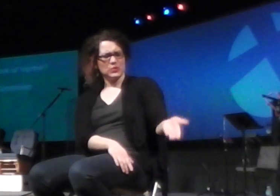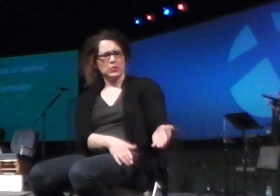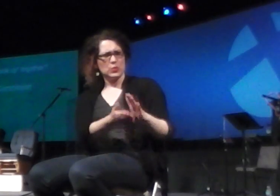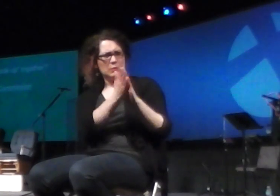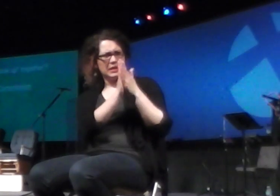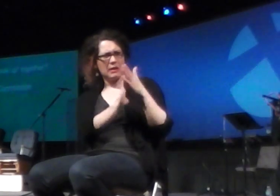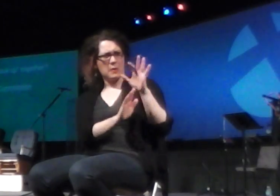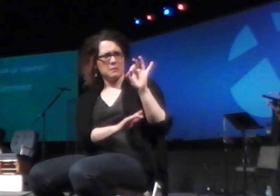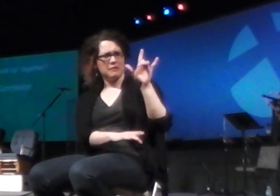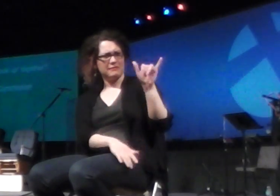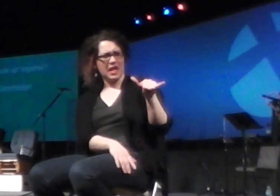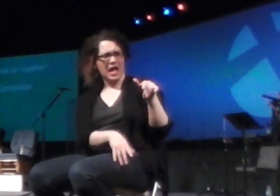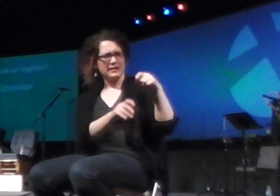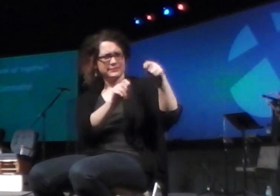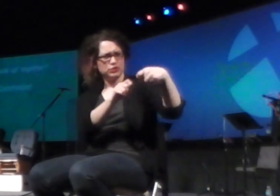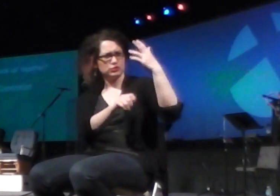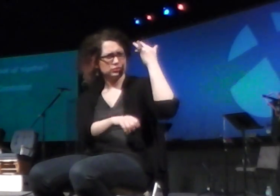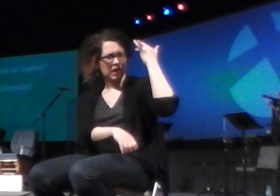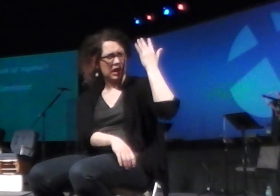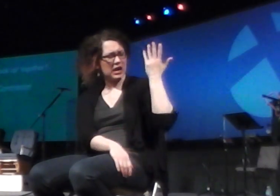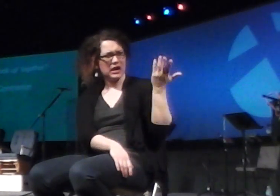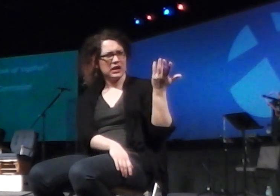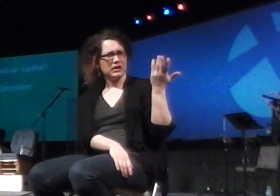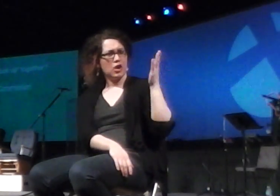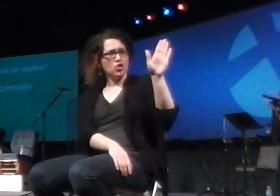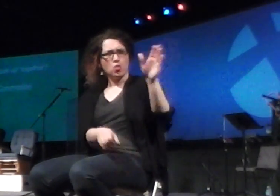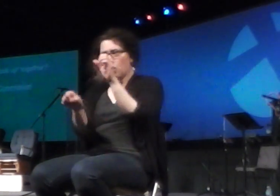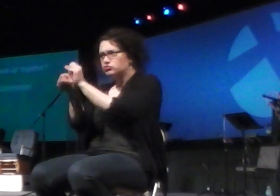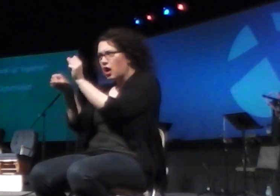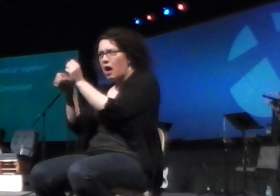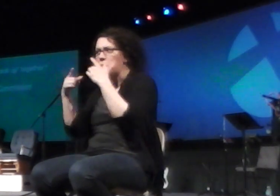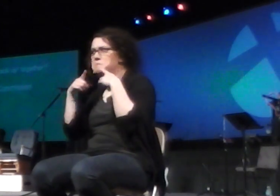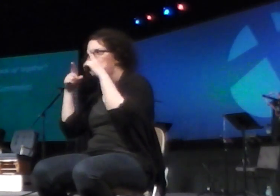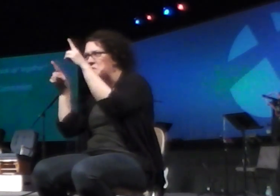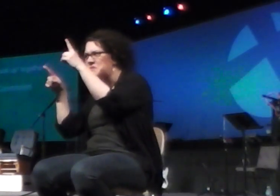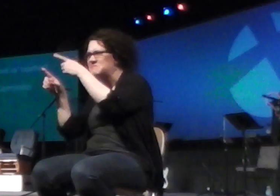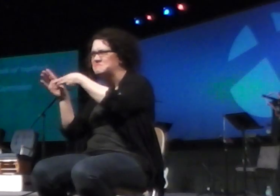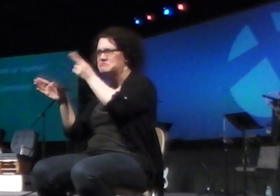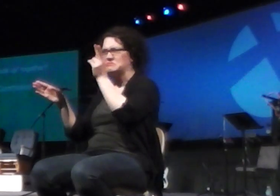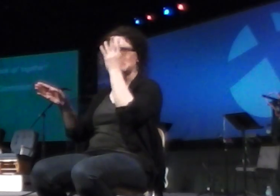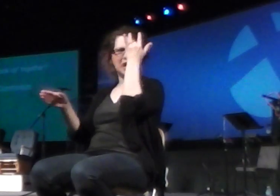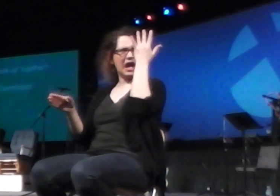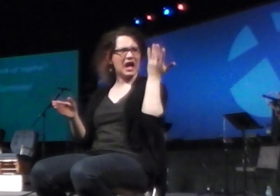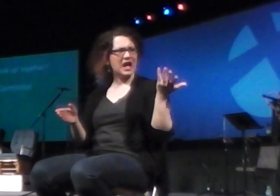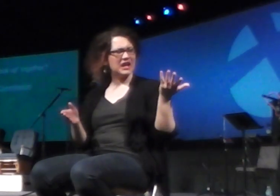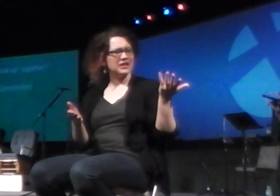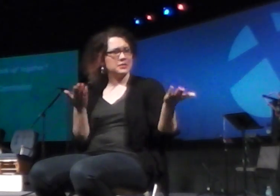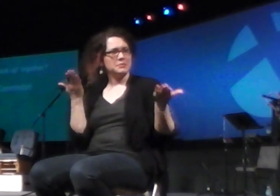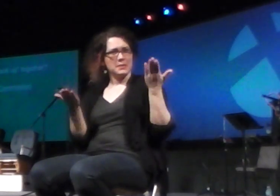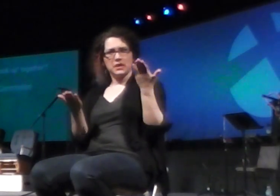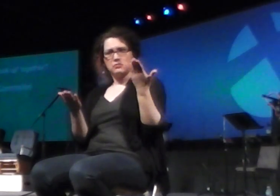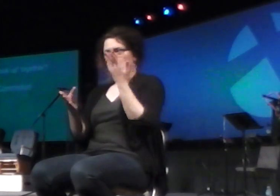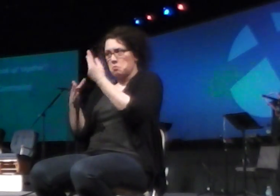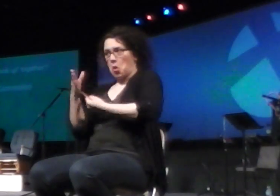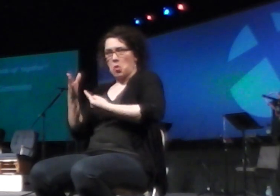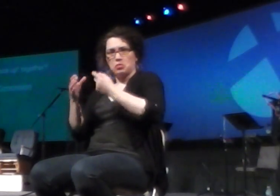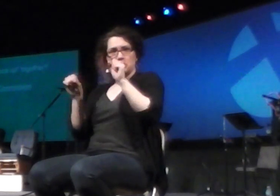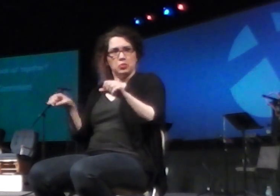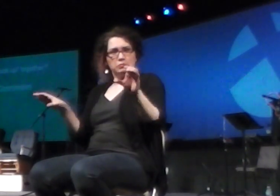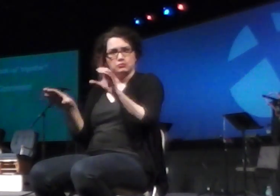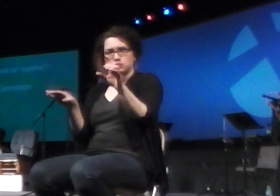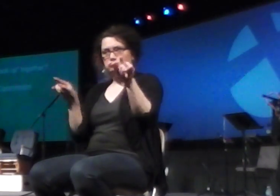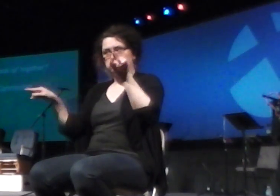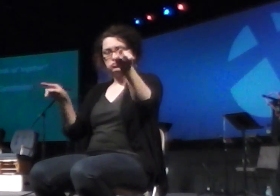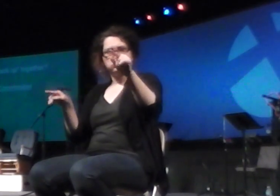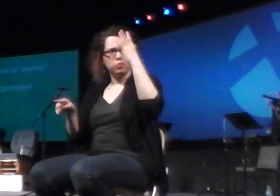fly fishing guide? You know, like, why did you leave your career and actually, like, you could have just kept fishing, right? And kept your career. Why did you leave a